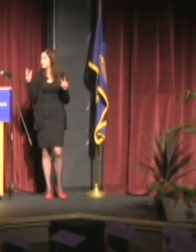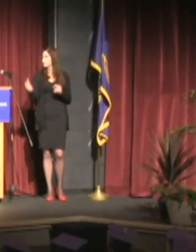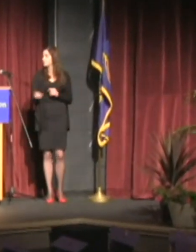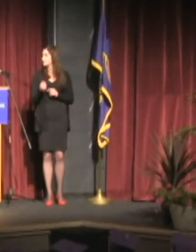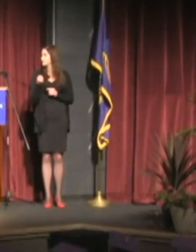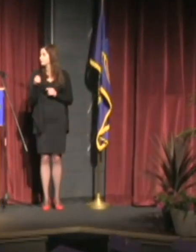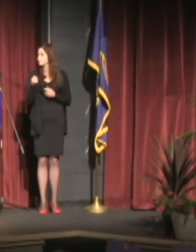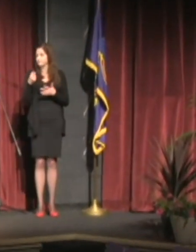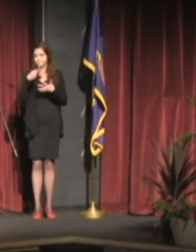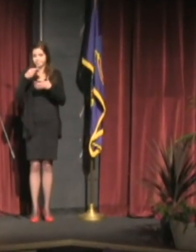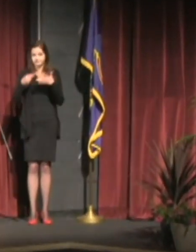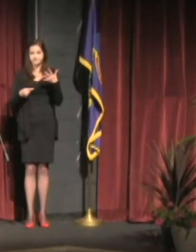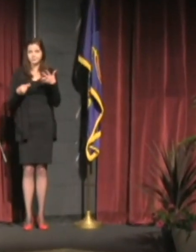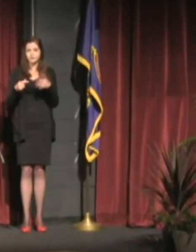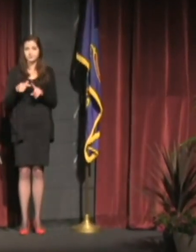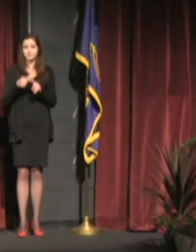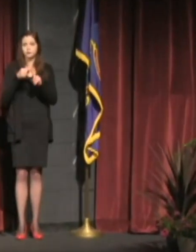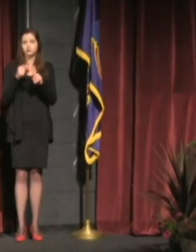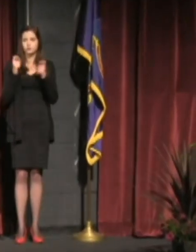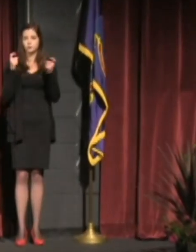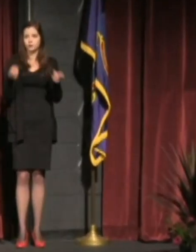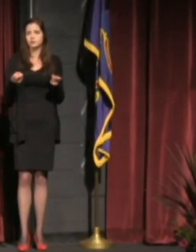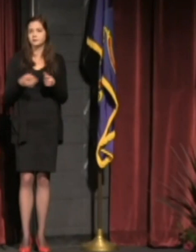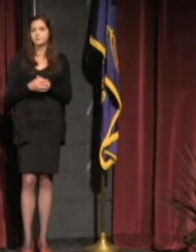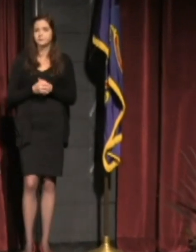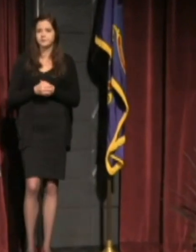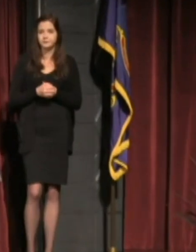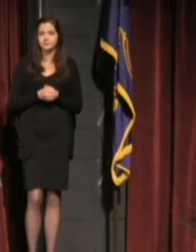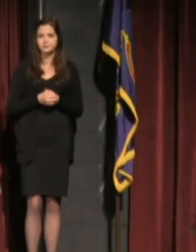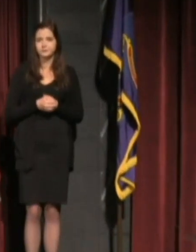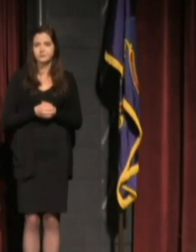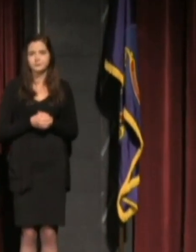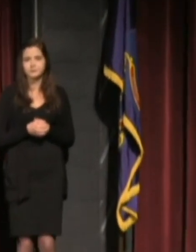a number of special awards.